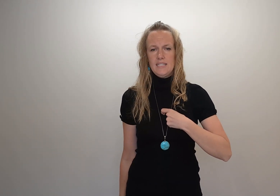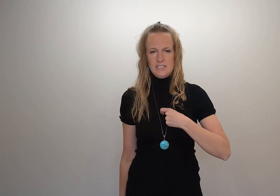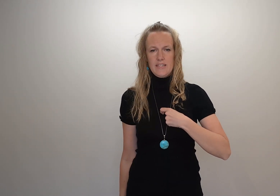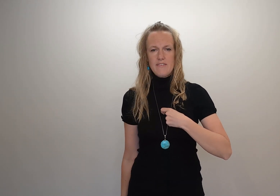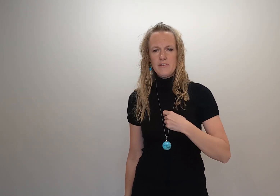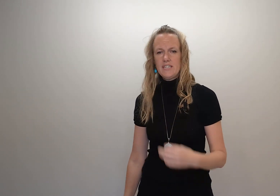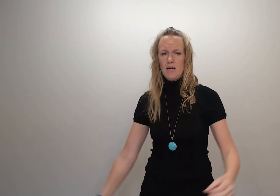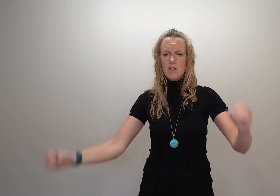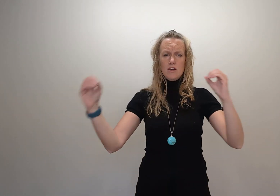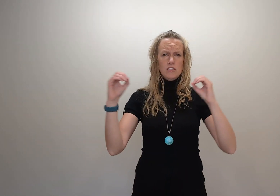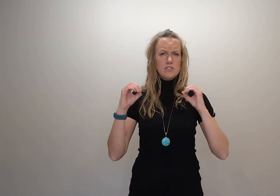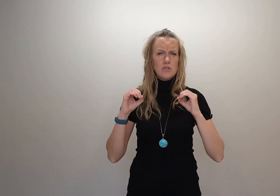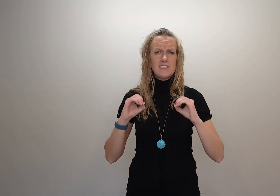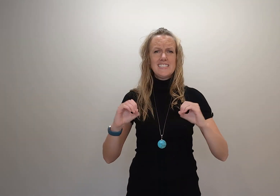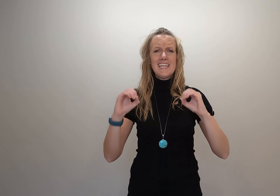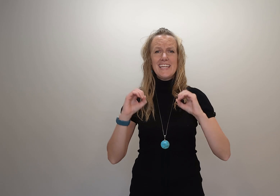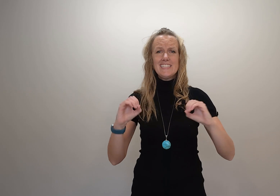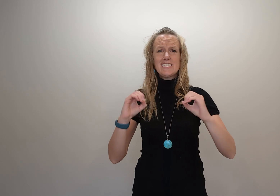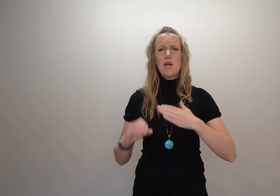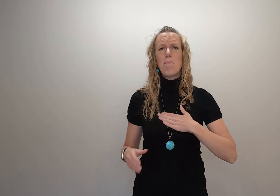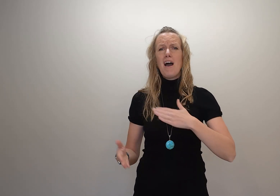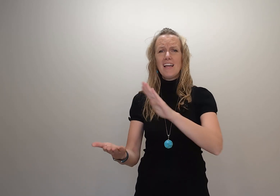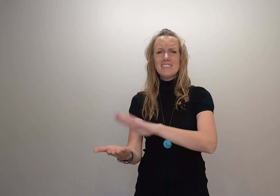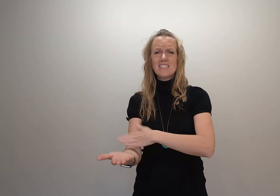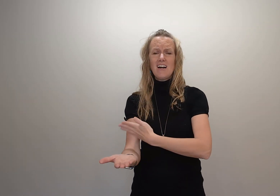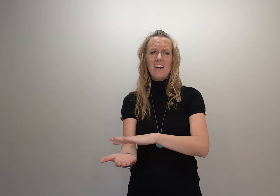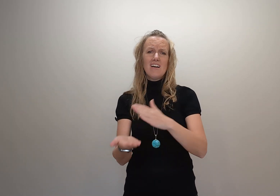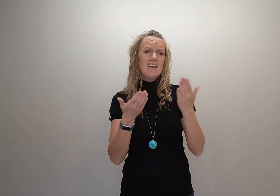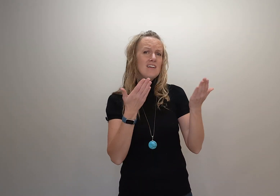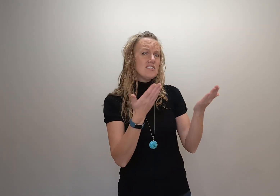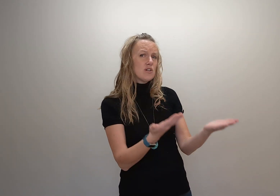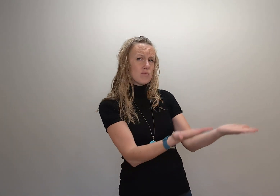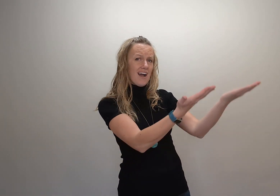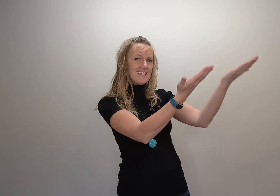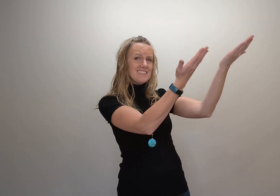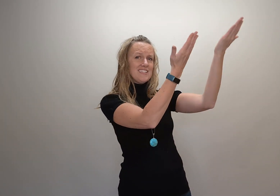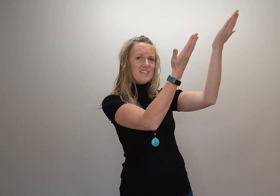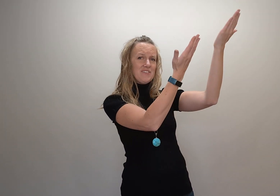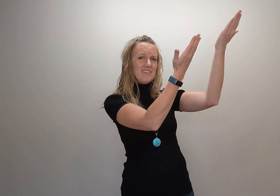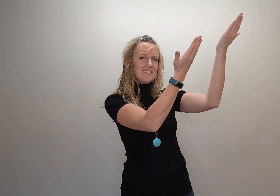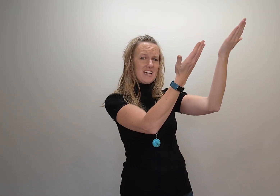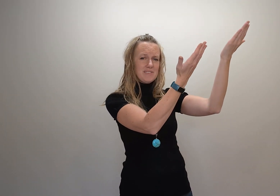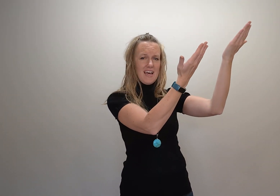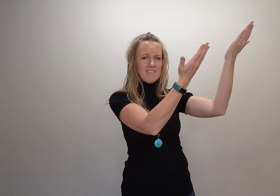Let's try that from the top. So teach my song to rise to you, lift it up to